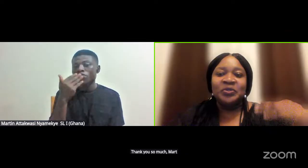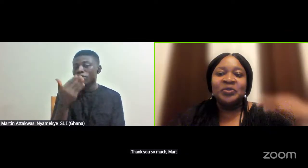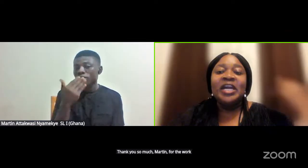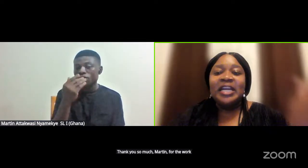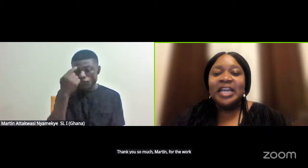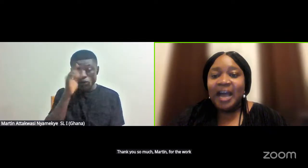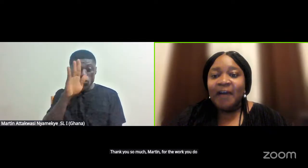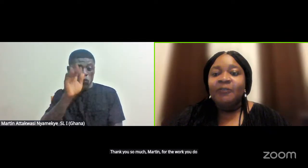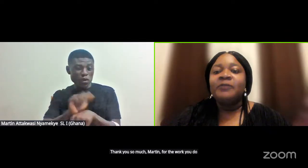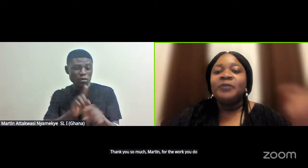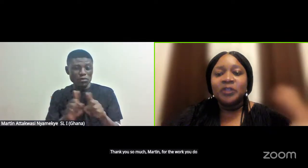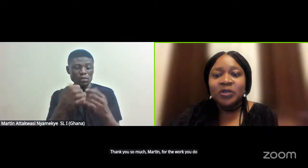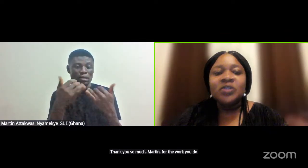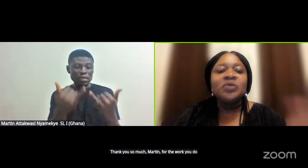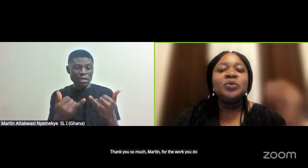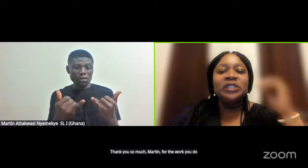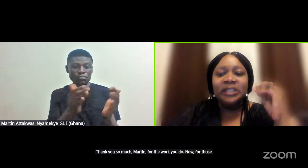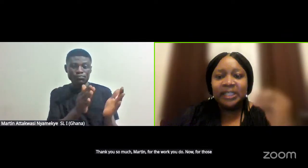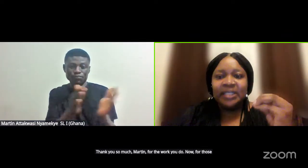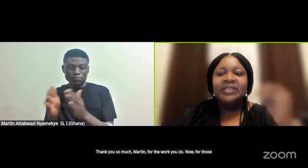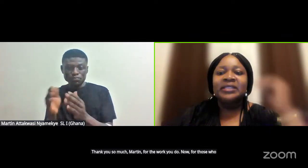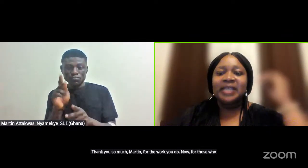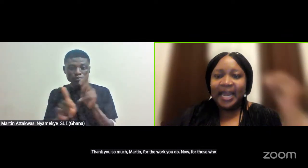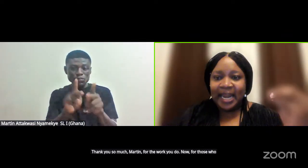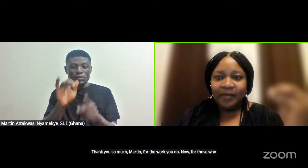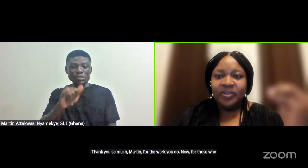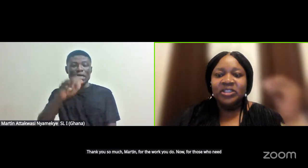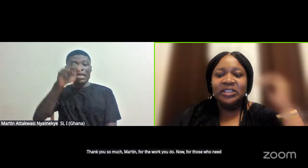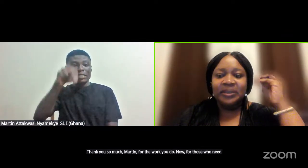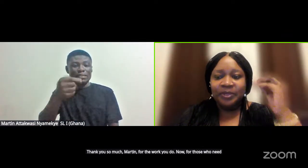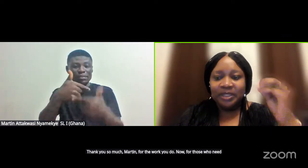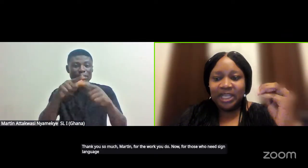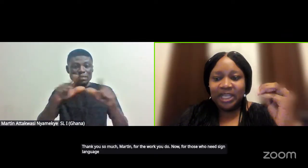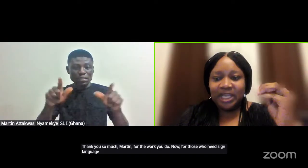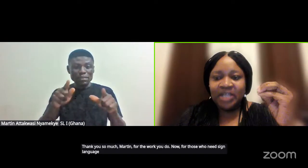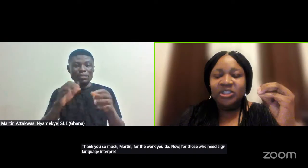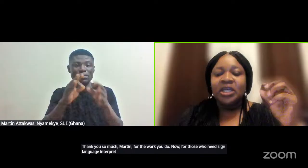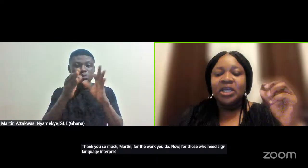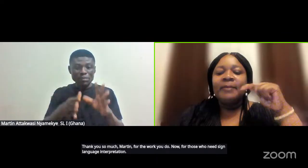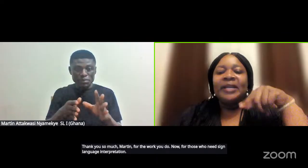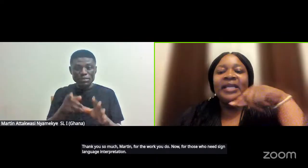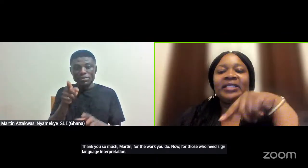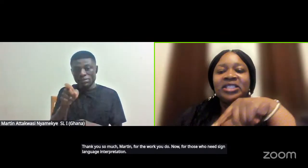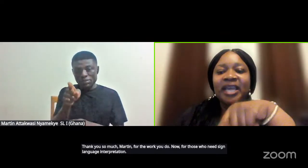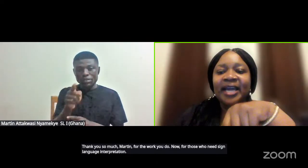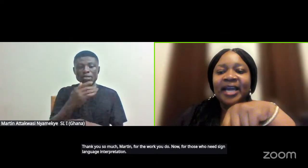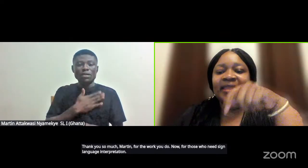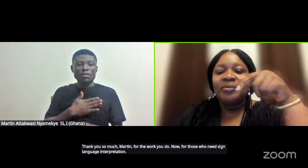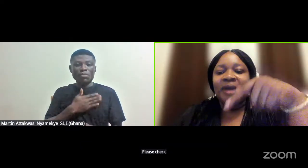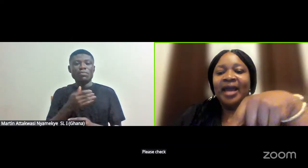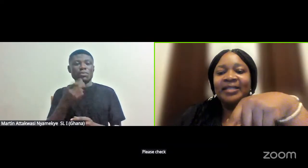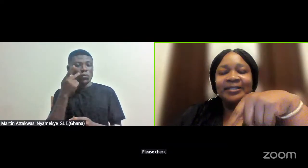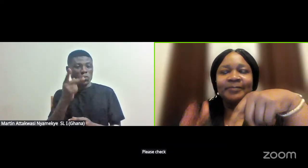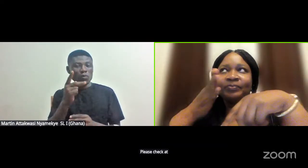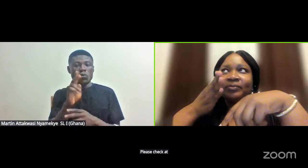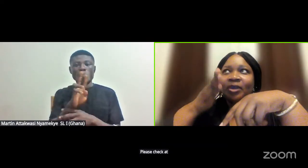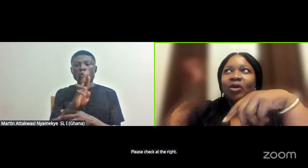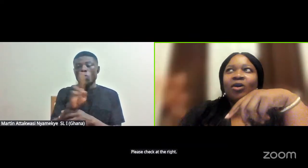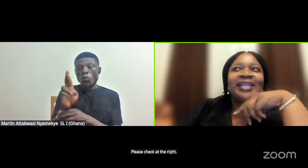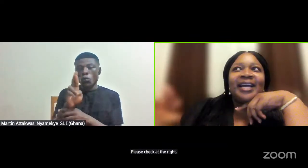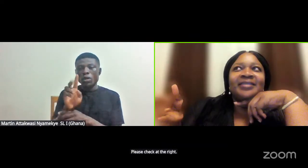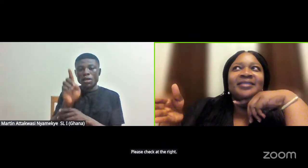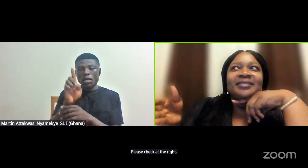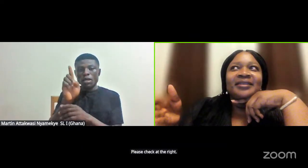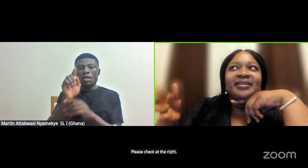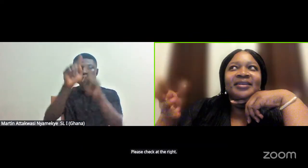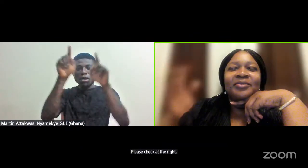do. Now, for those who need sign language interpretation, please check at the